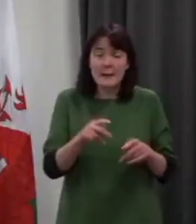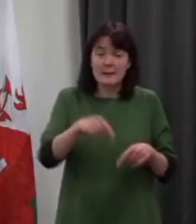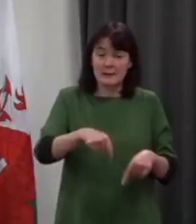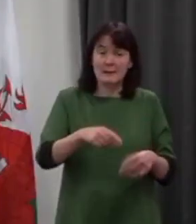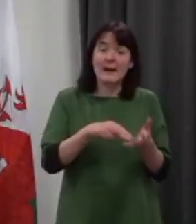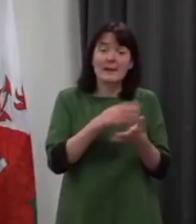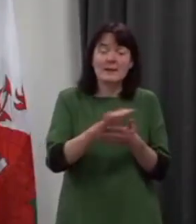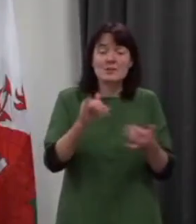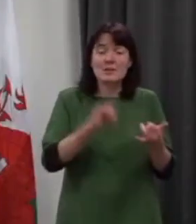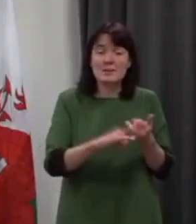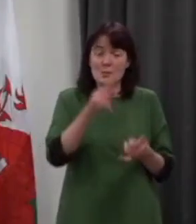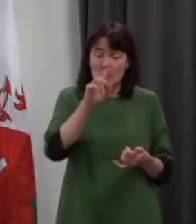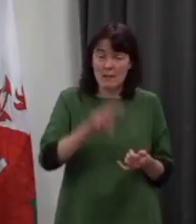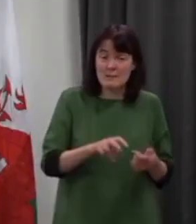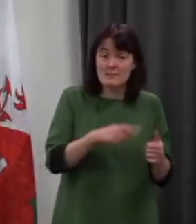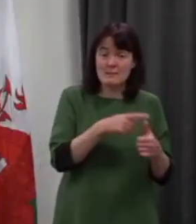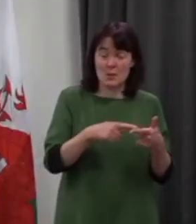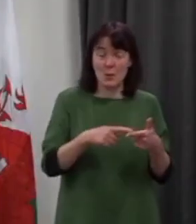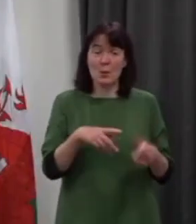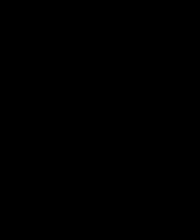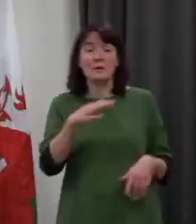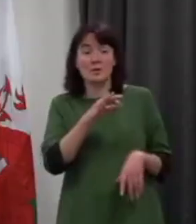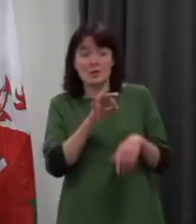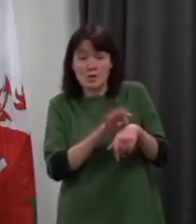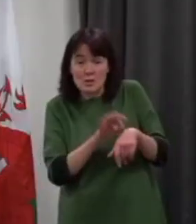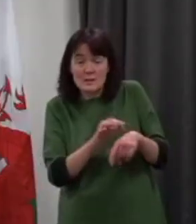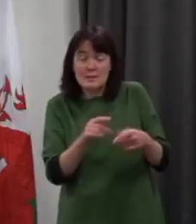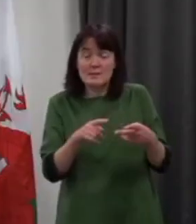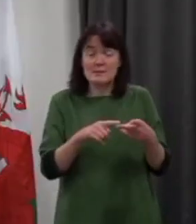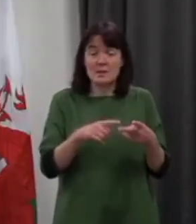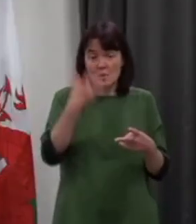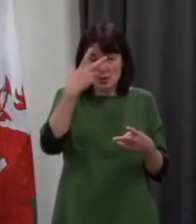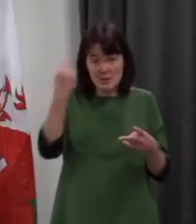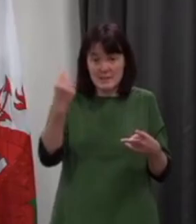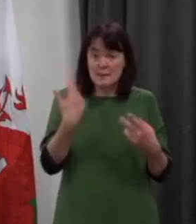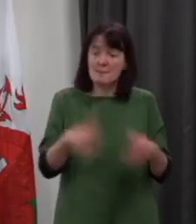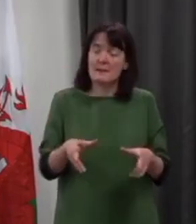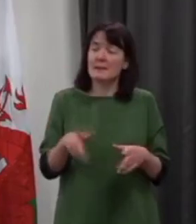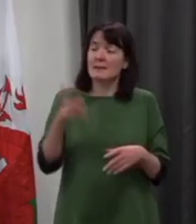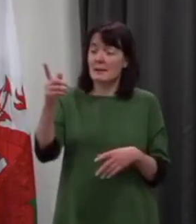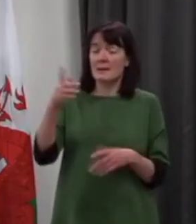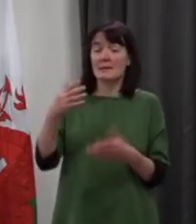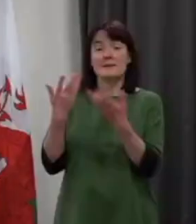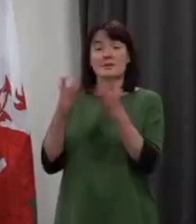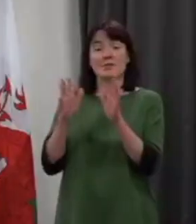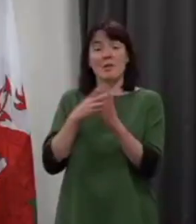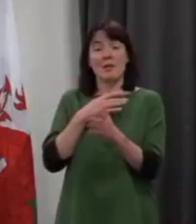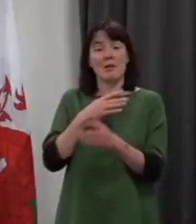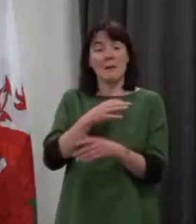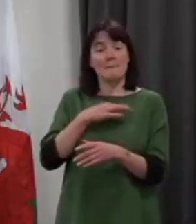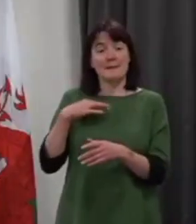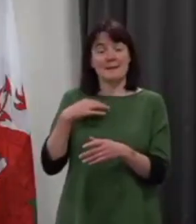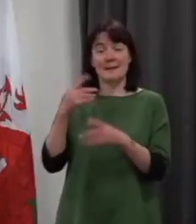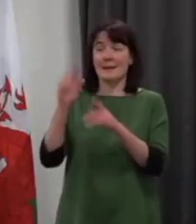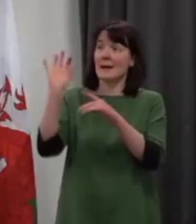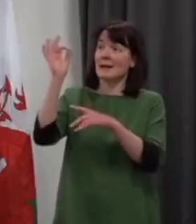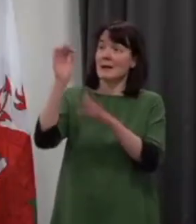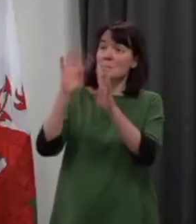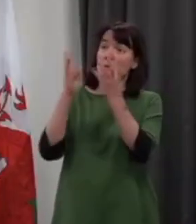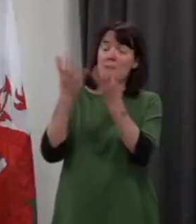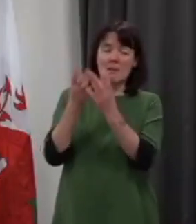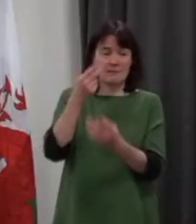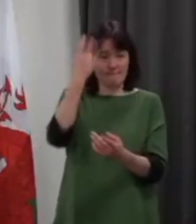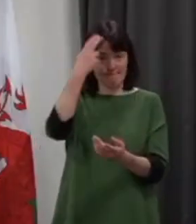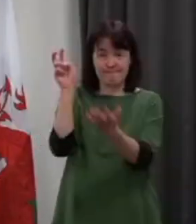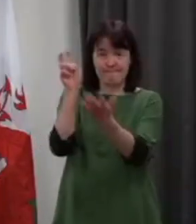doctors and the nurses and the midwives who have re-registered with the General Medical Council and the Nursing and Midwifery Council